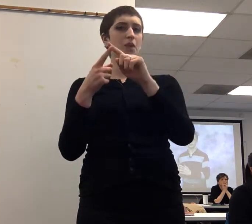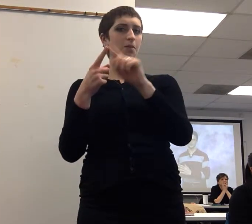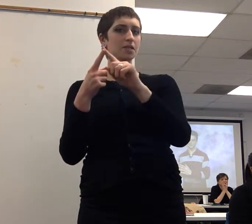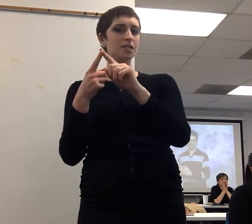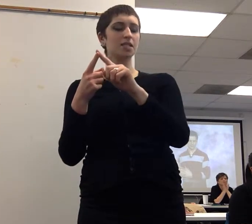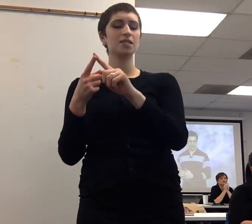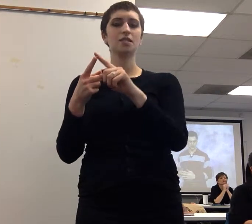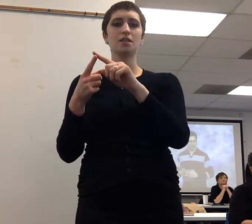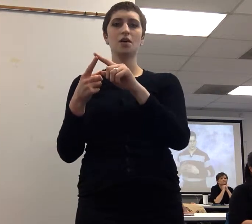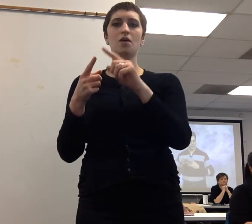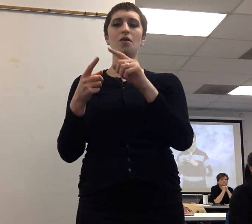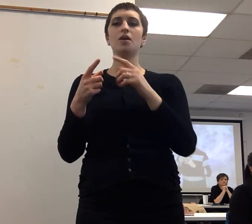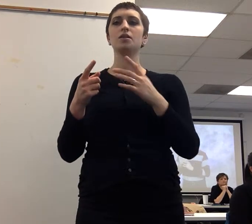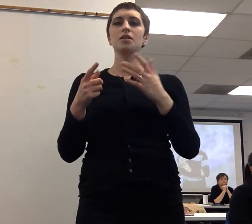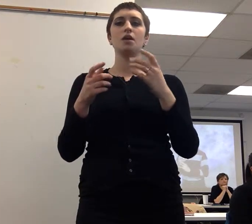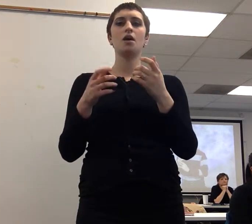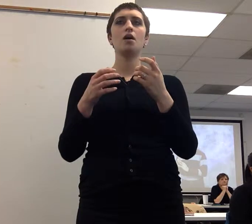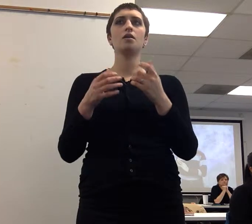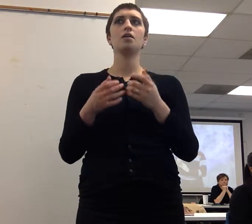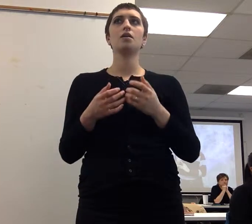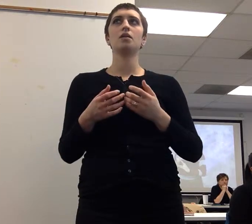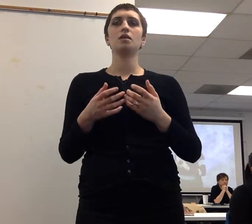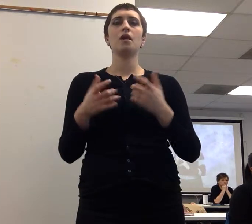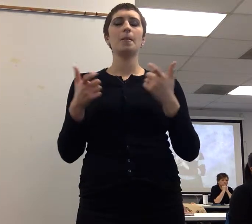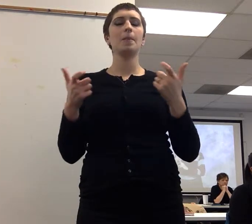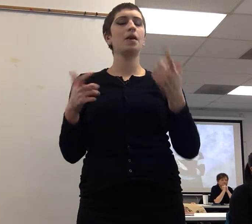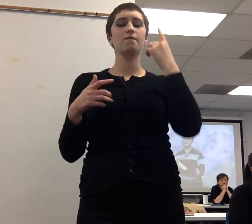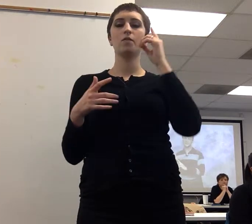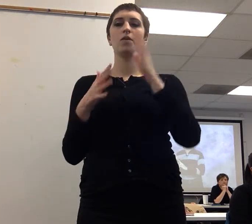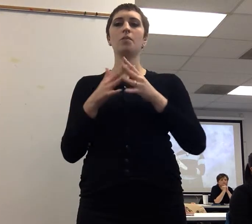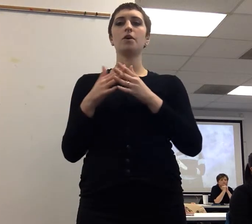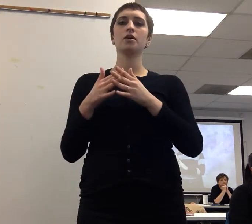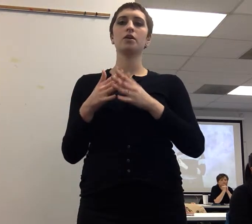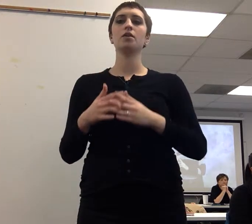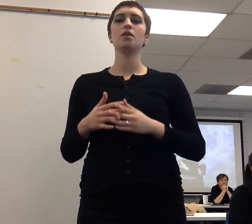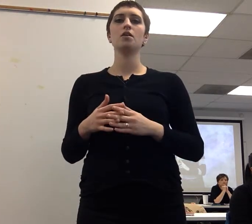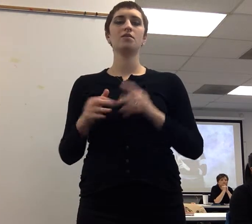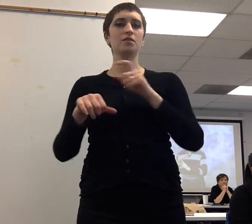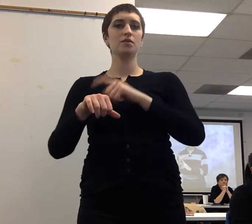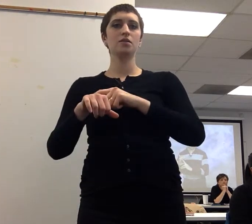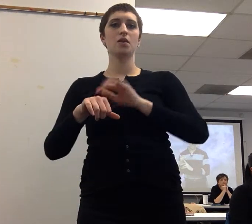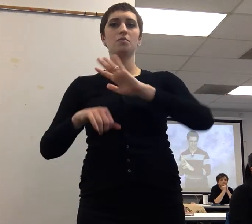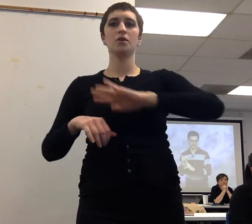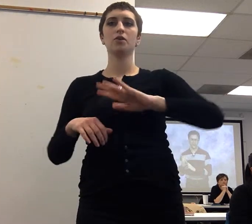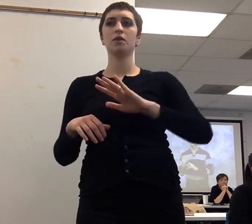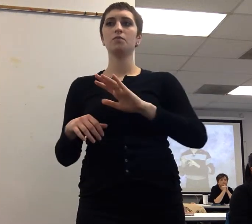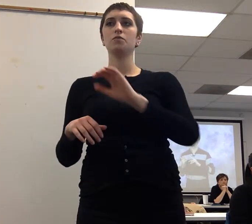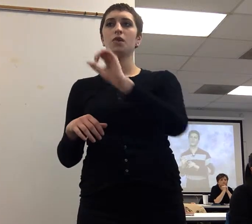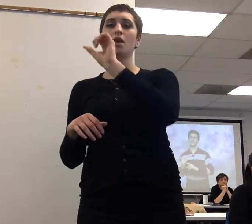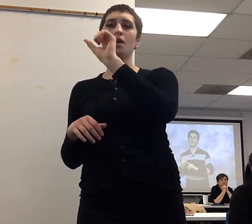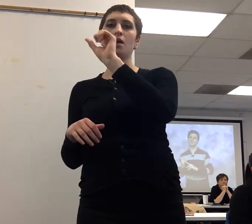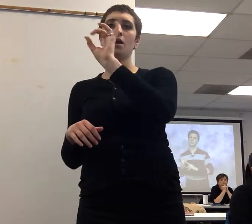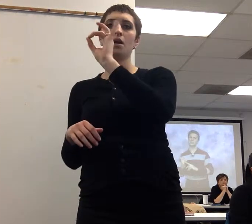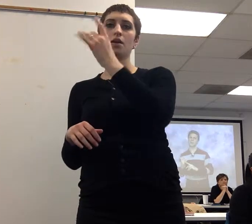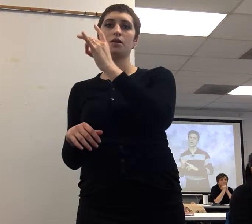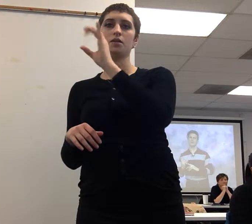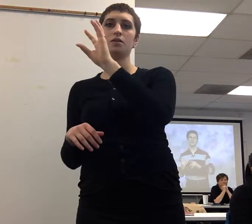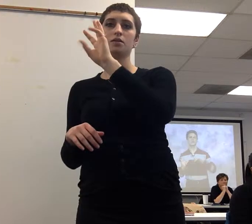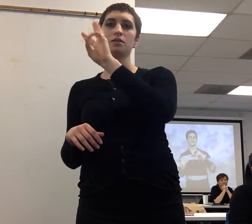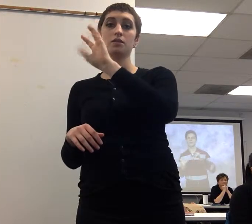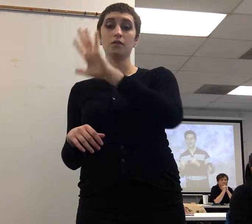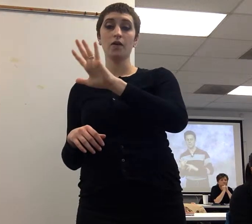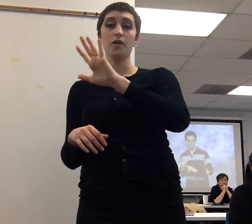America. Between that time period of 1865 to 1914, gross national